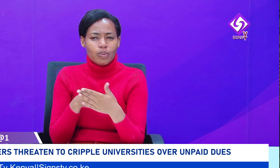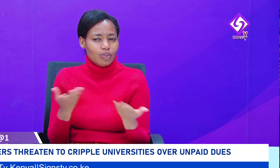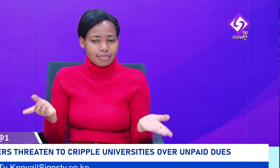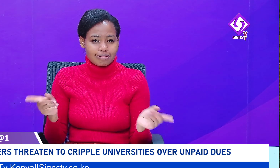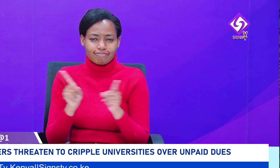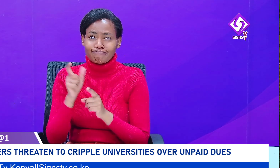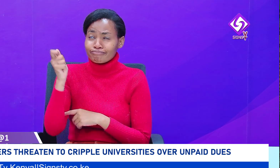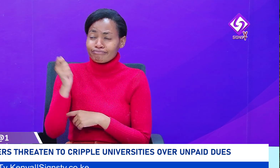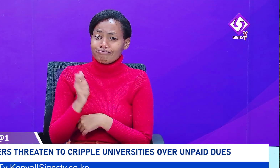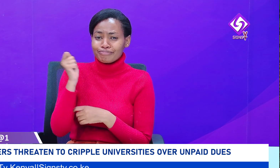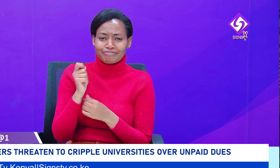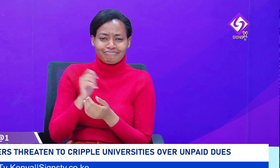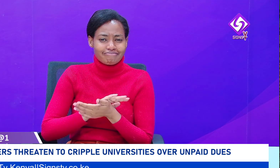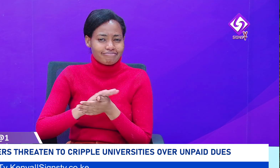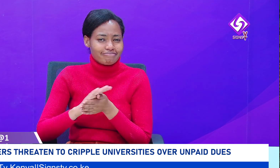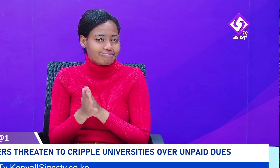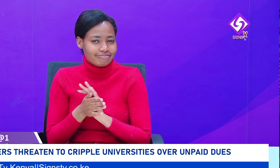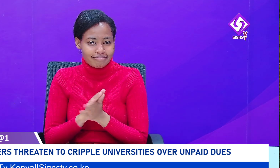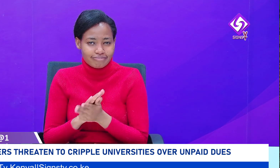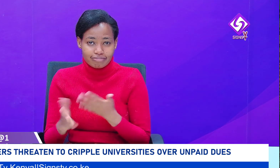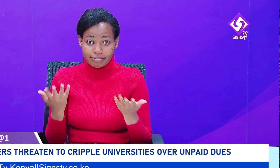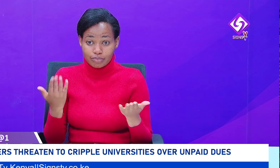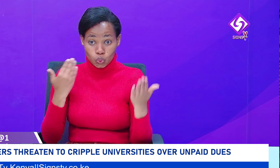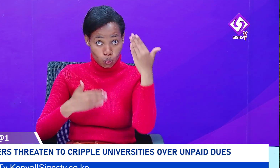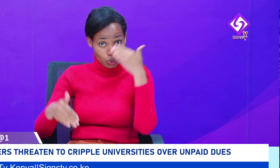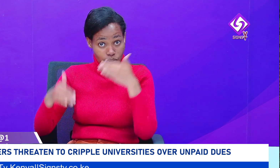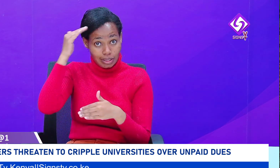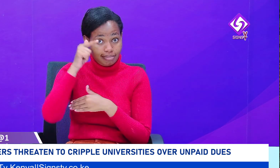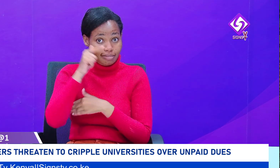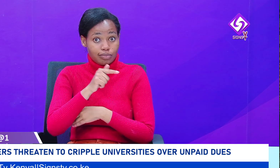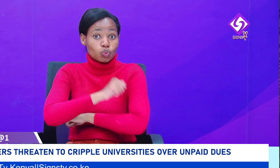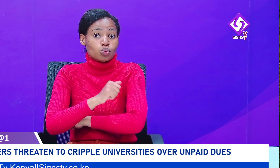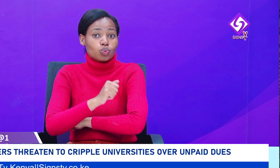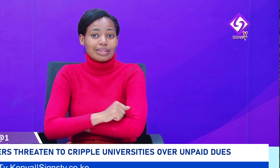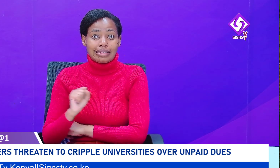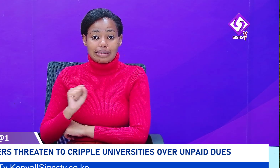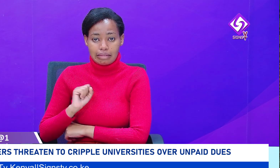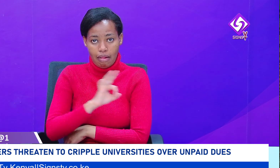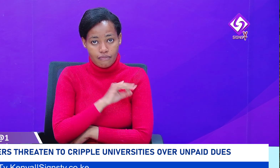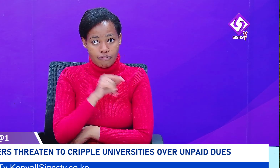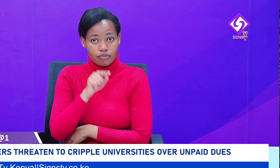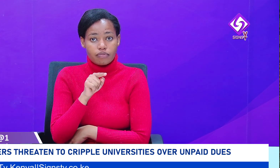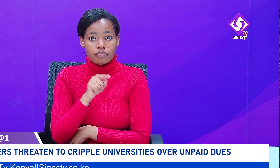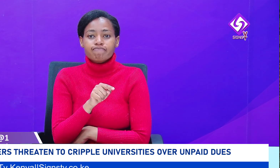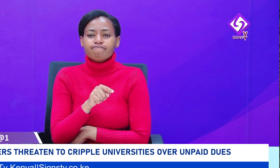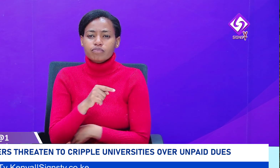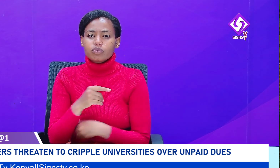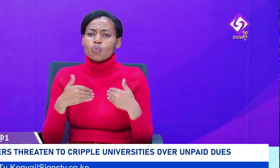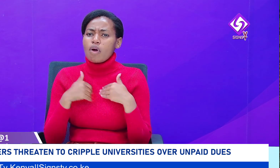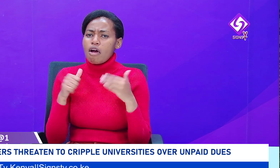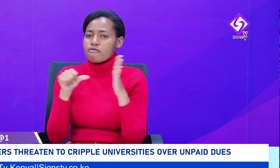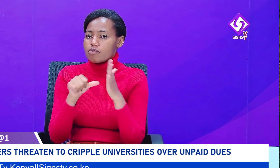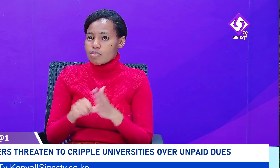10.5 billion shillings in salary arrears and allowances. The university's